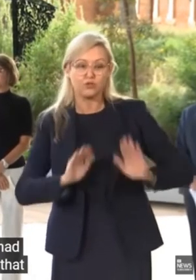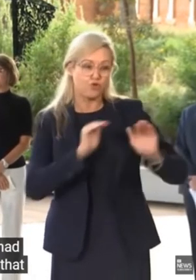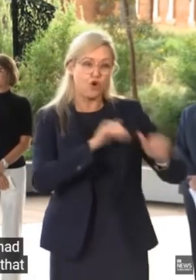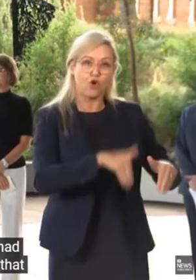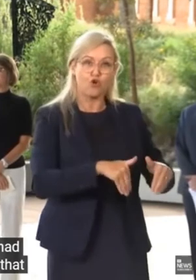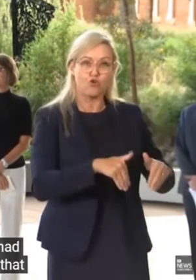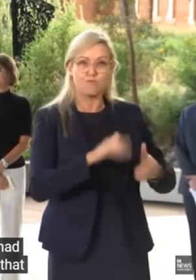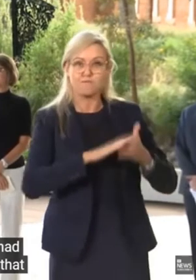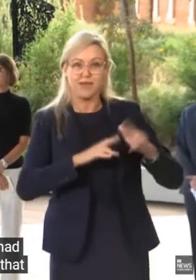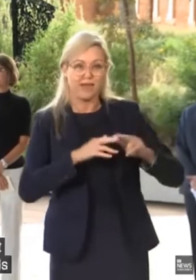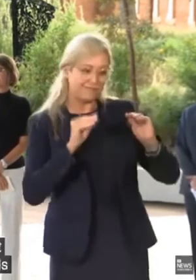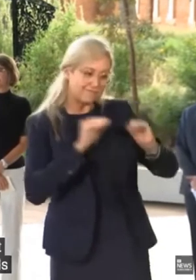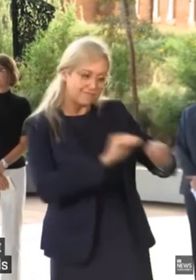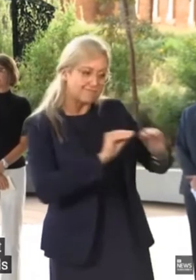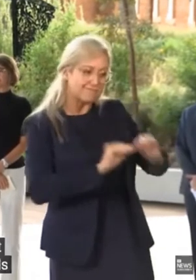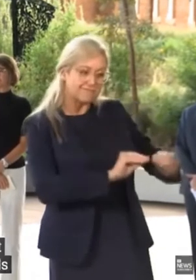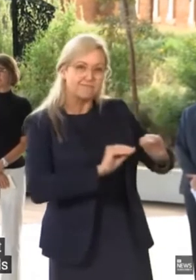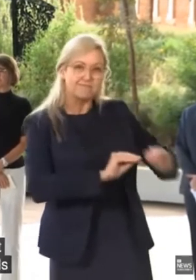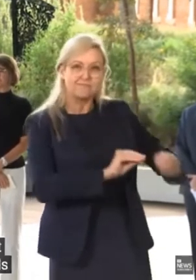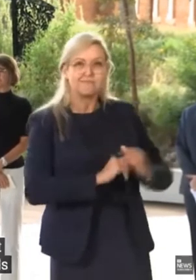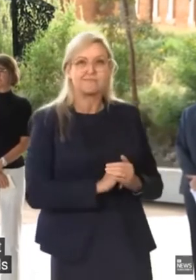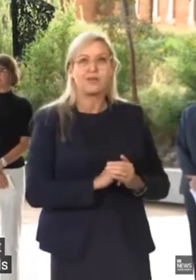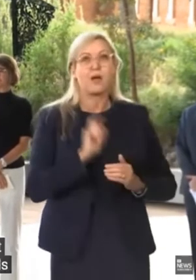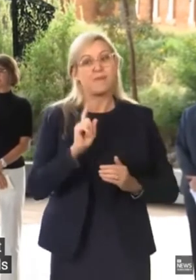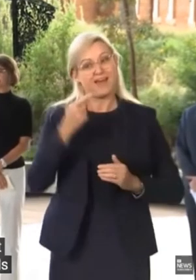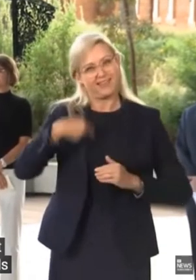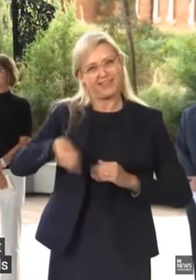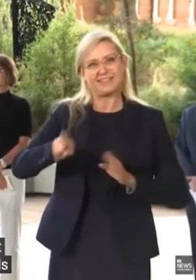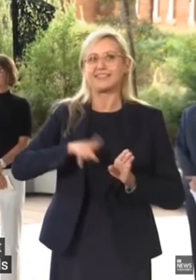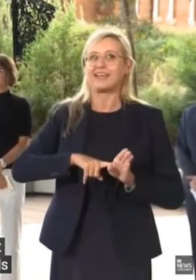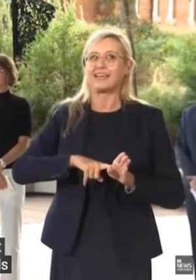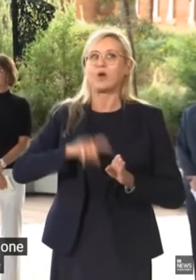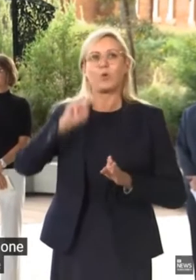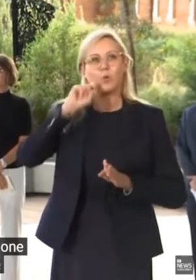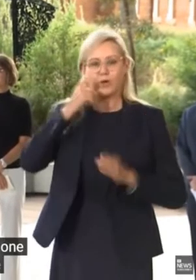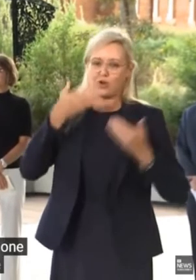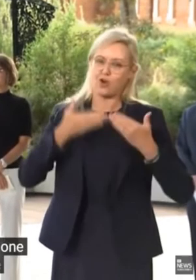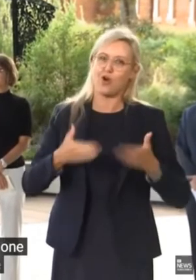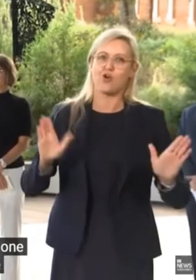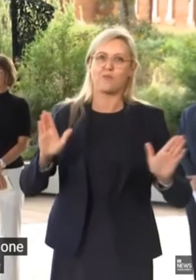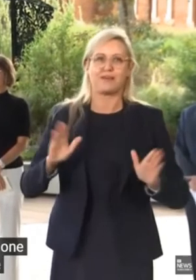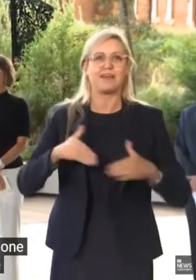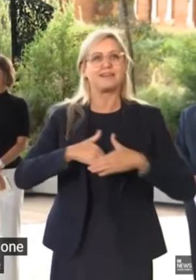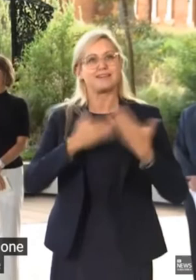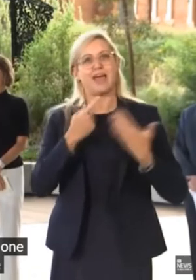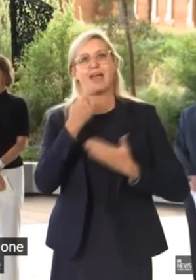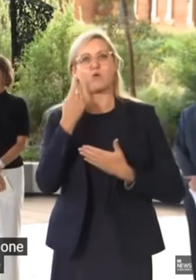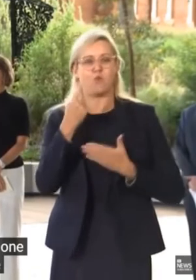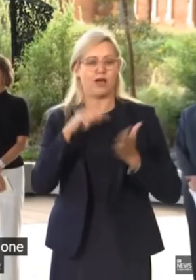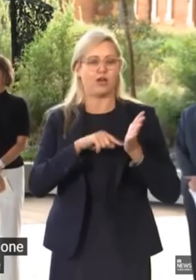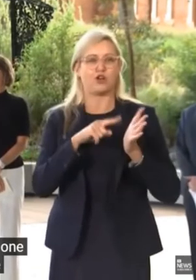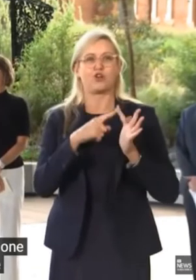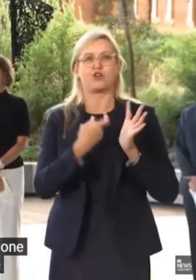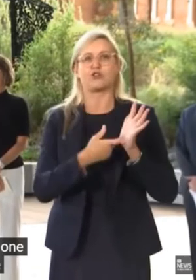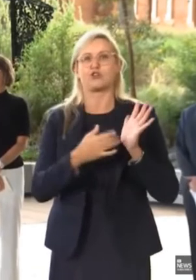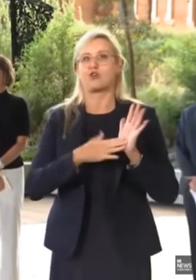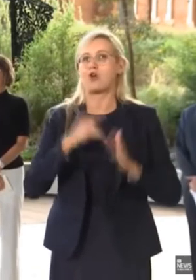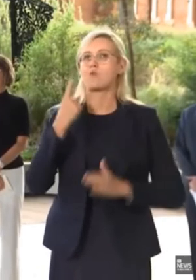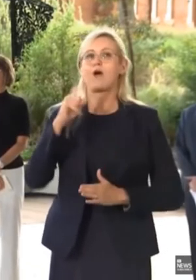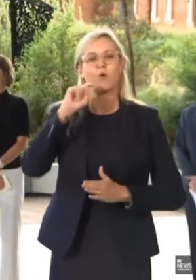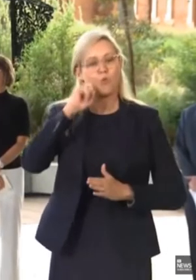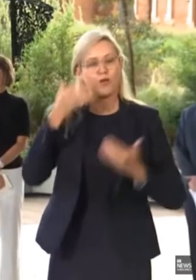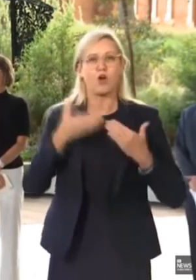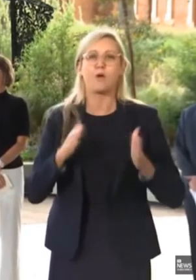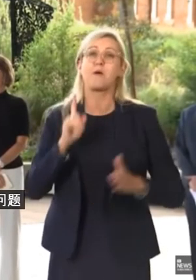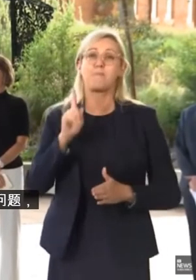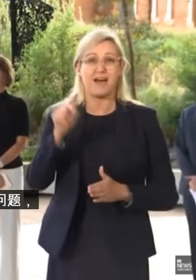time and getting kids back in the classroom on day one, term one, that there will be disruption. There will be